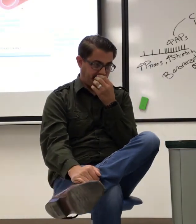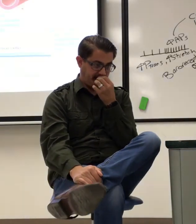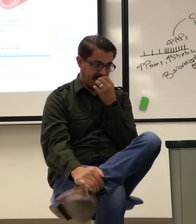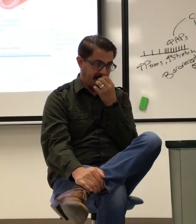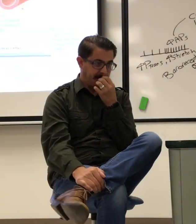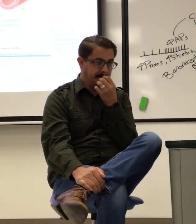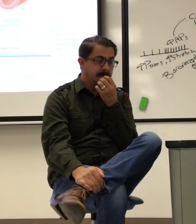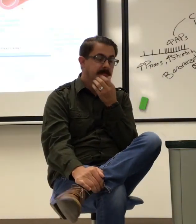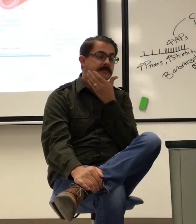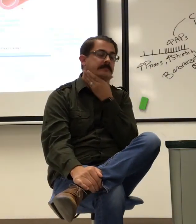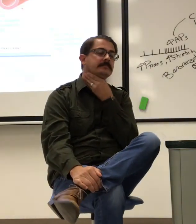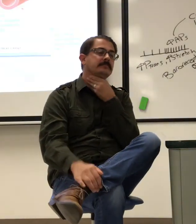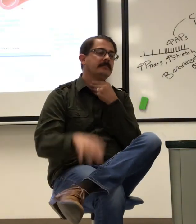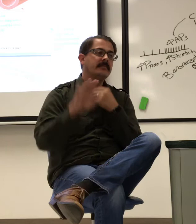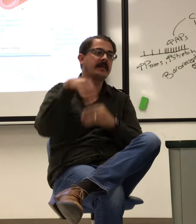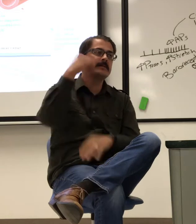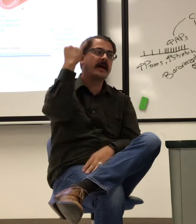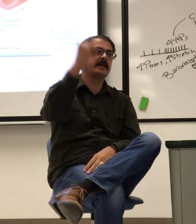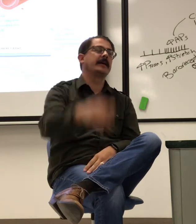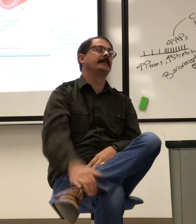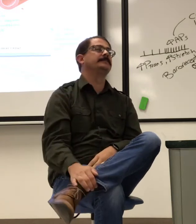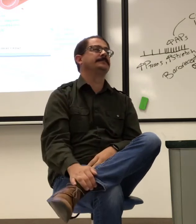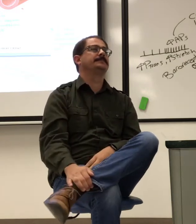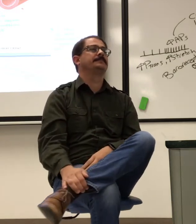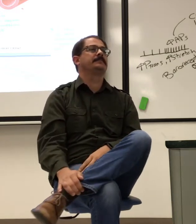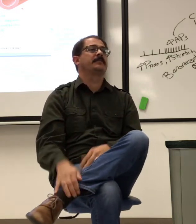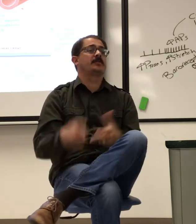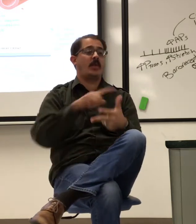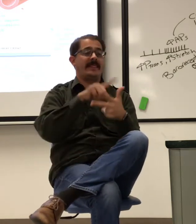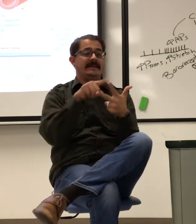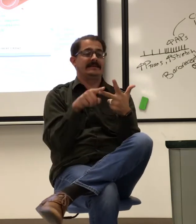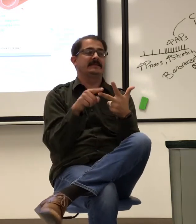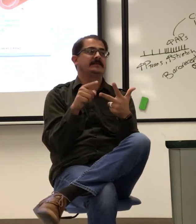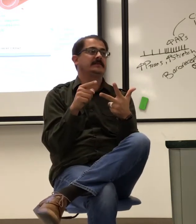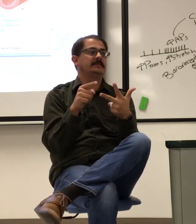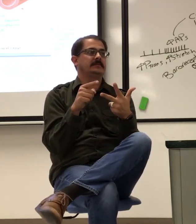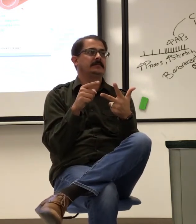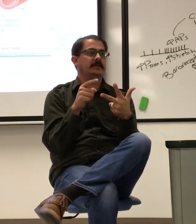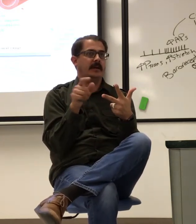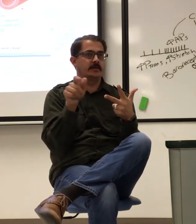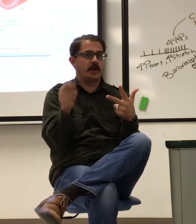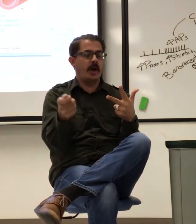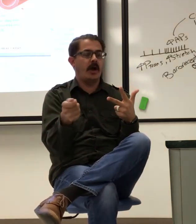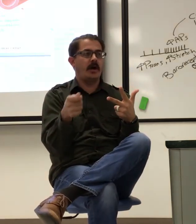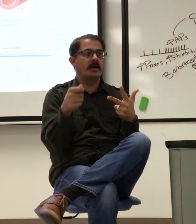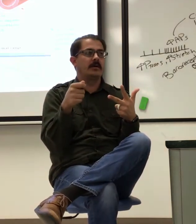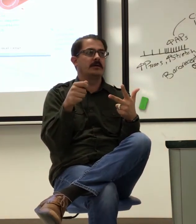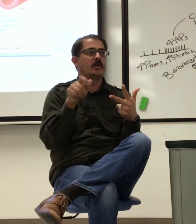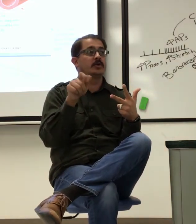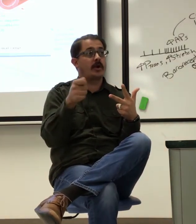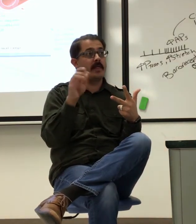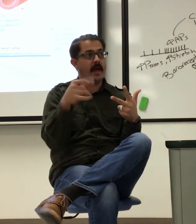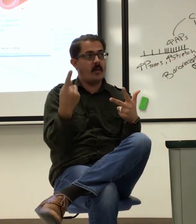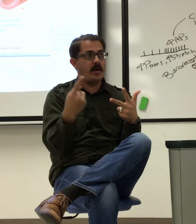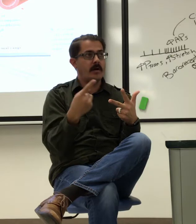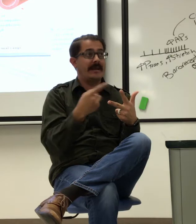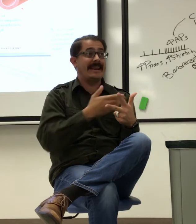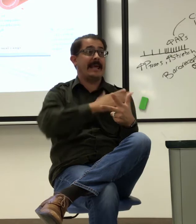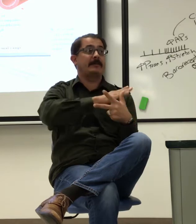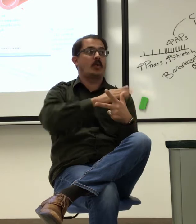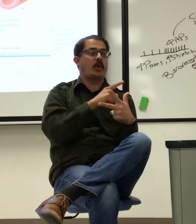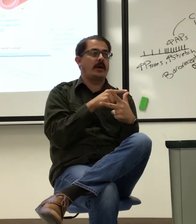That's the idea. So with these centers, what you do is, okay, well, let's turn it on. Let's turn on this one,